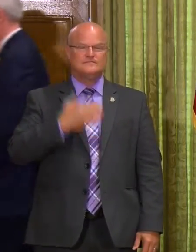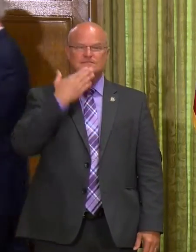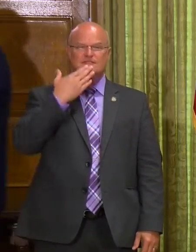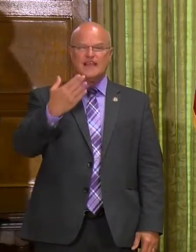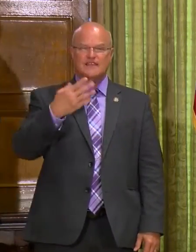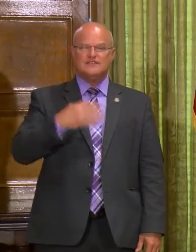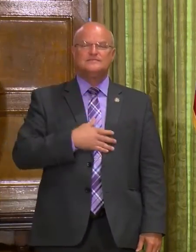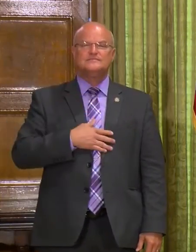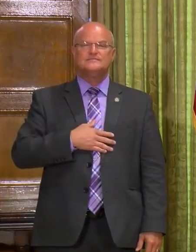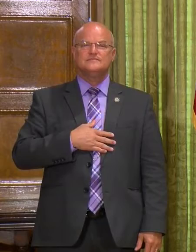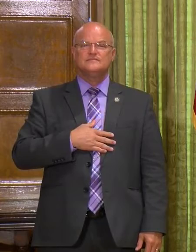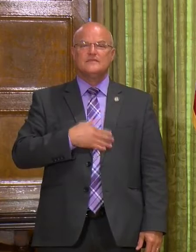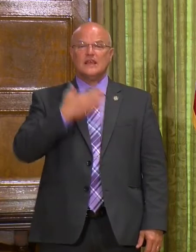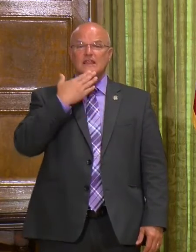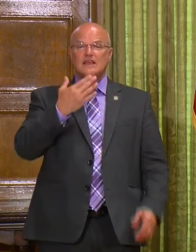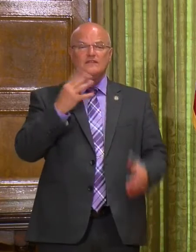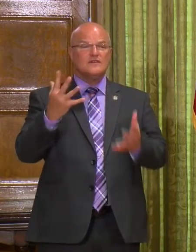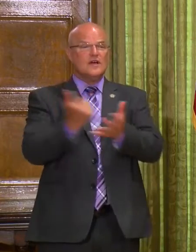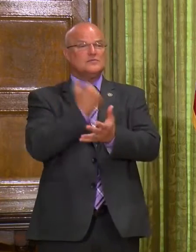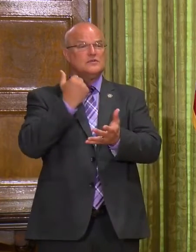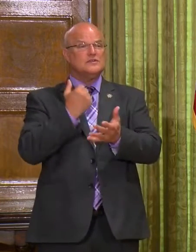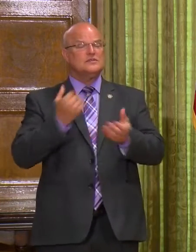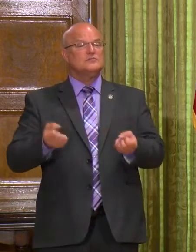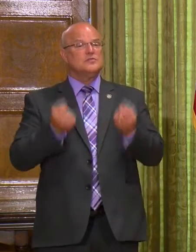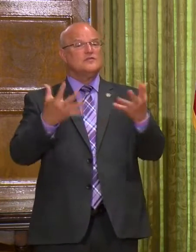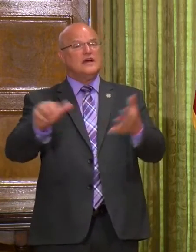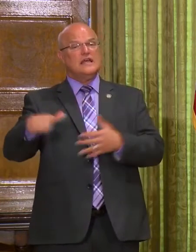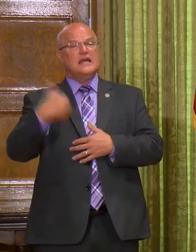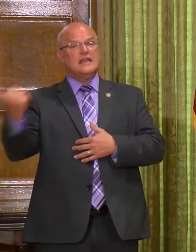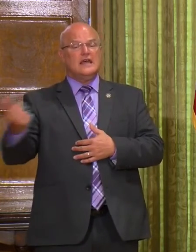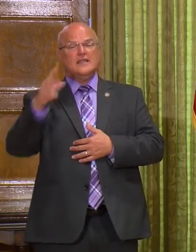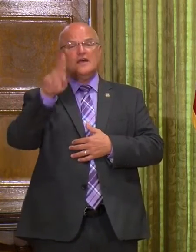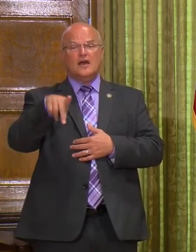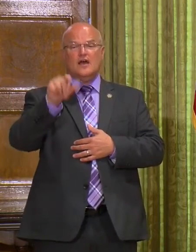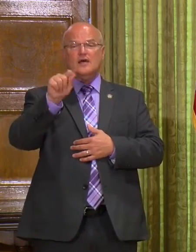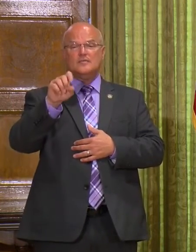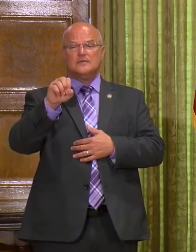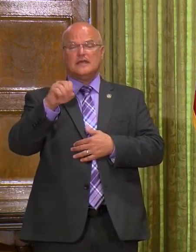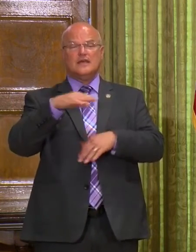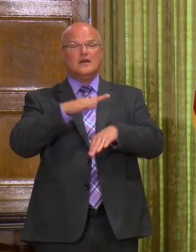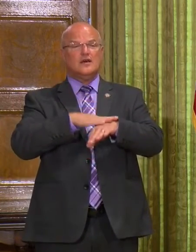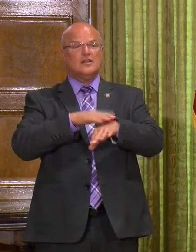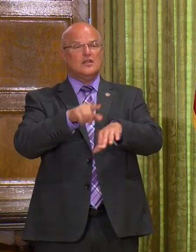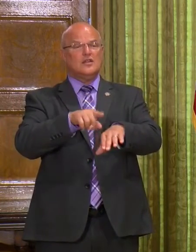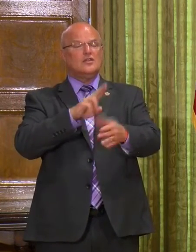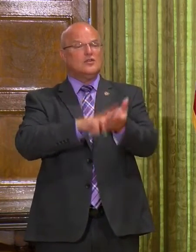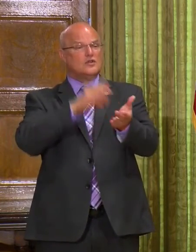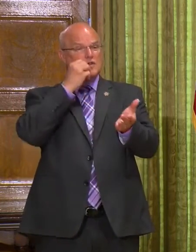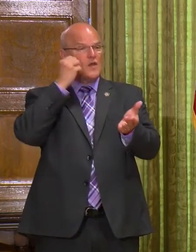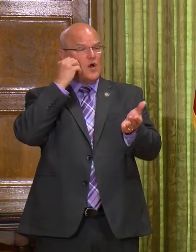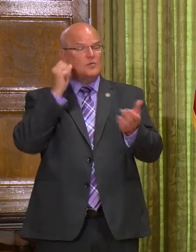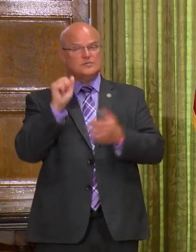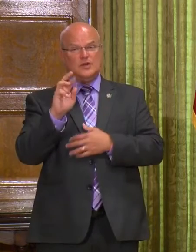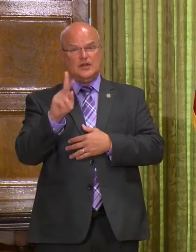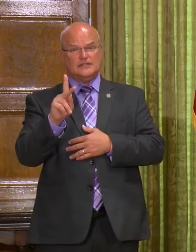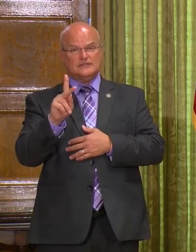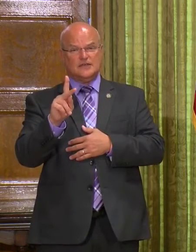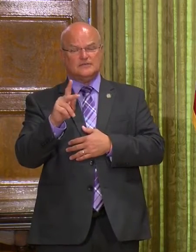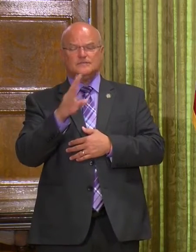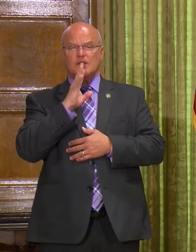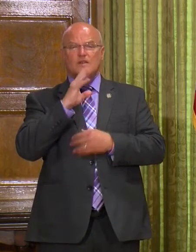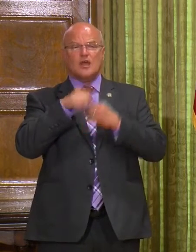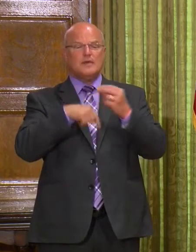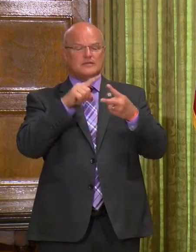Thank you. Thank you all for the opportunity to provide another update on long-term care in Arkansas. I wanted to speak today about two